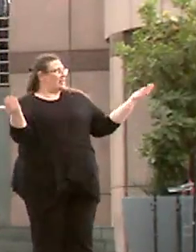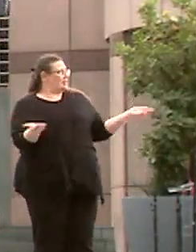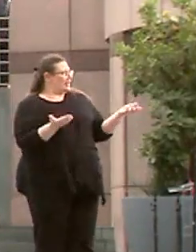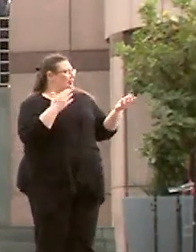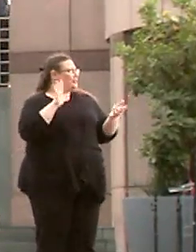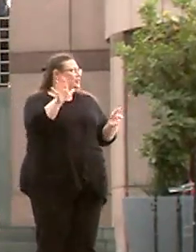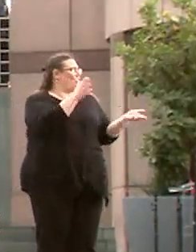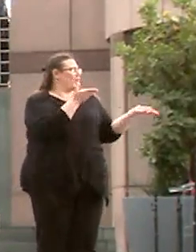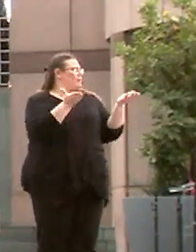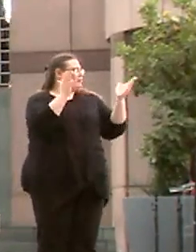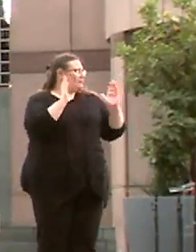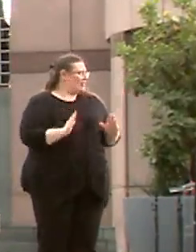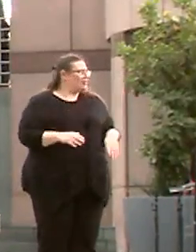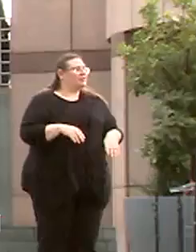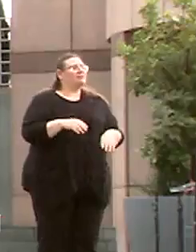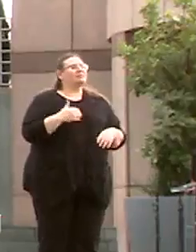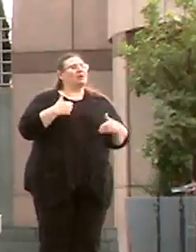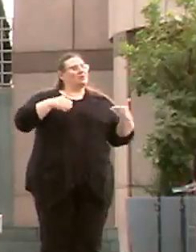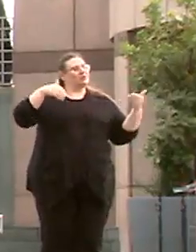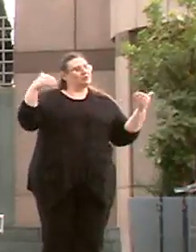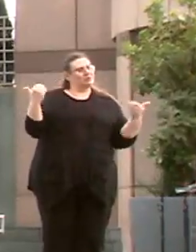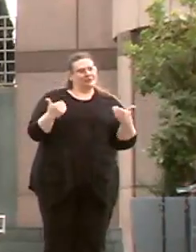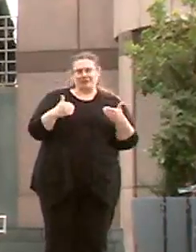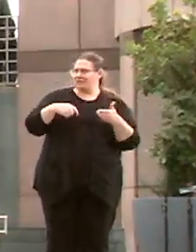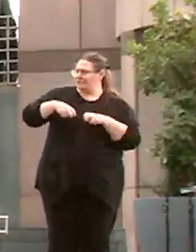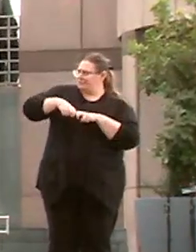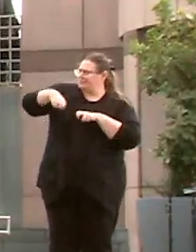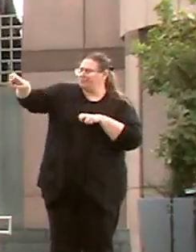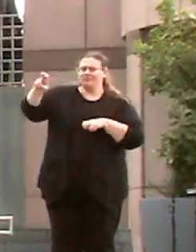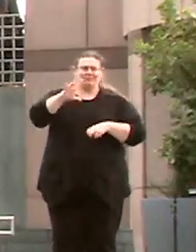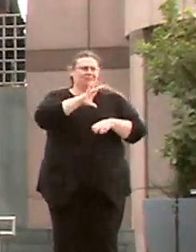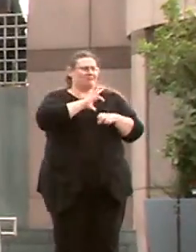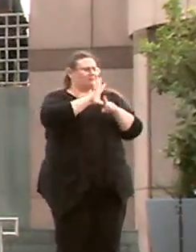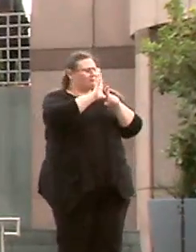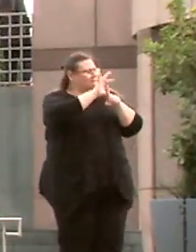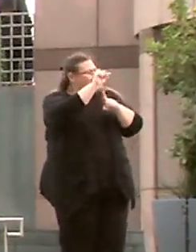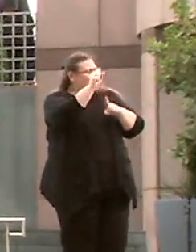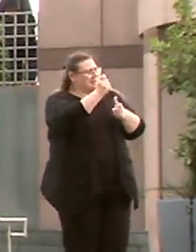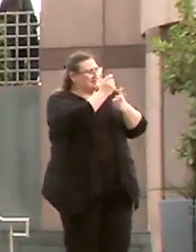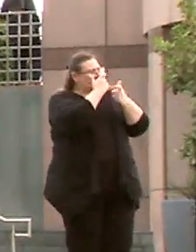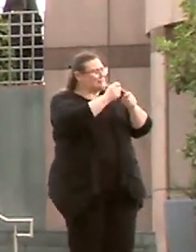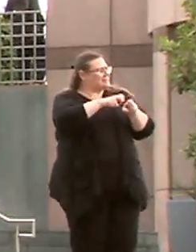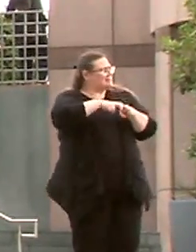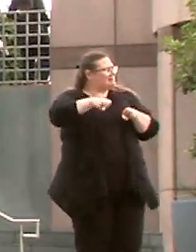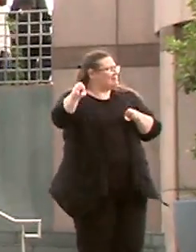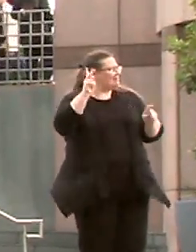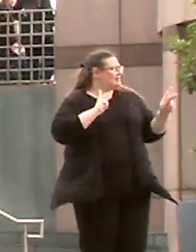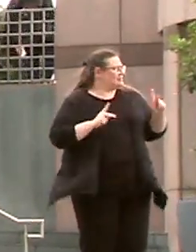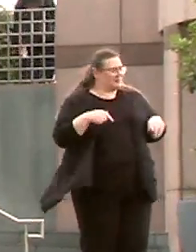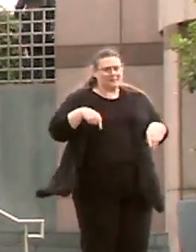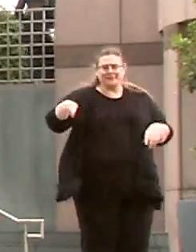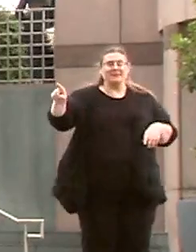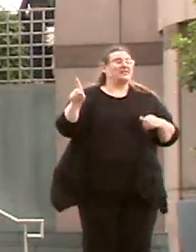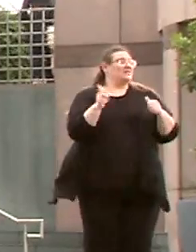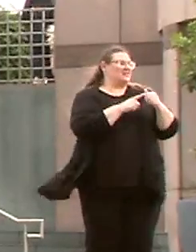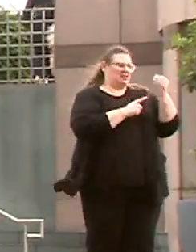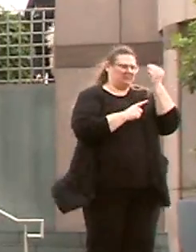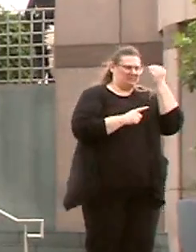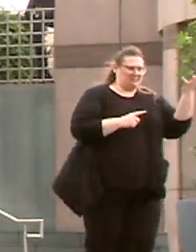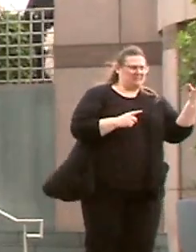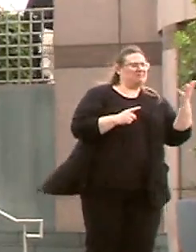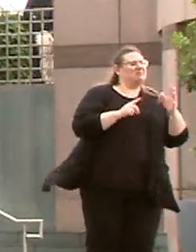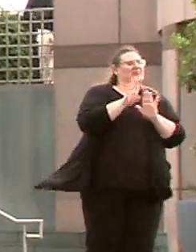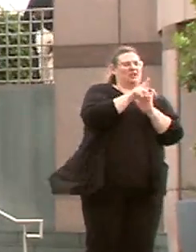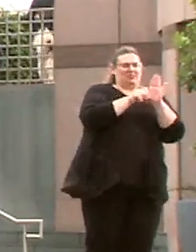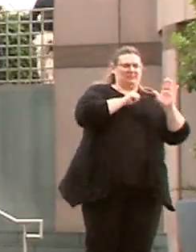your moderator. I want to introduce some great, interesting panelists. First, I want to tell you a little bit of